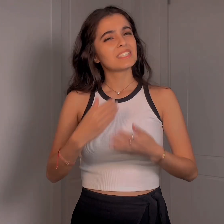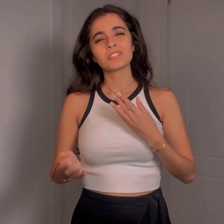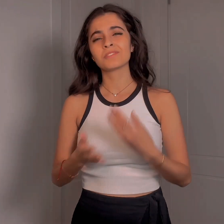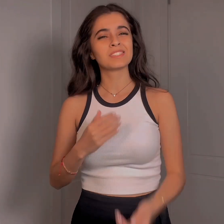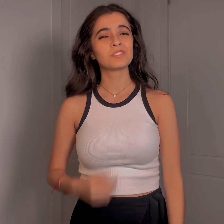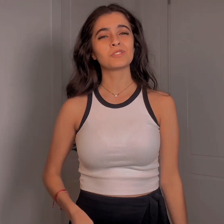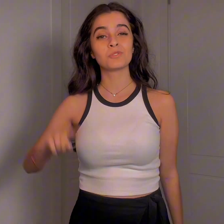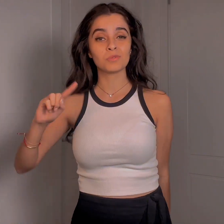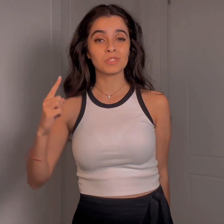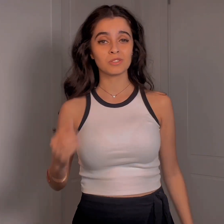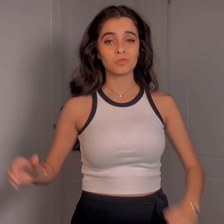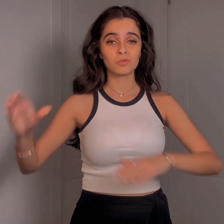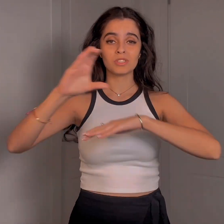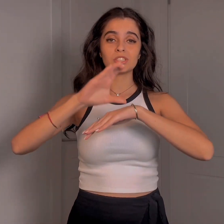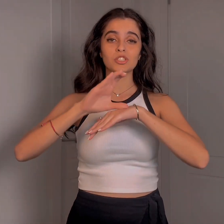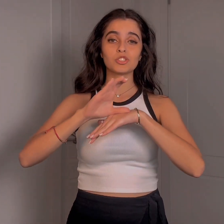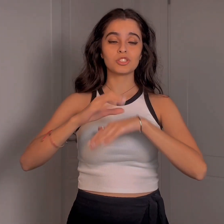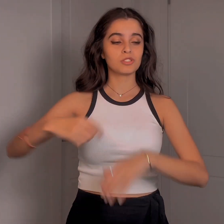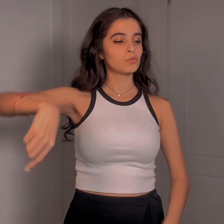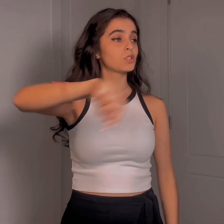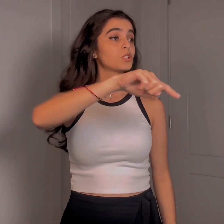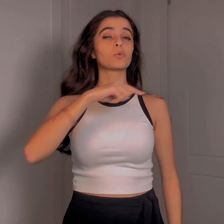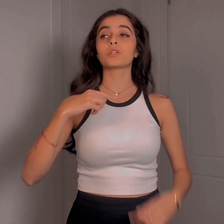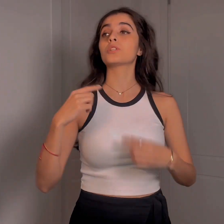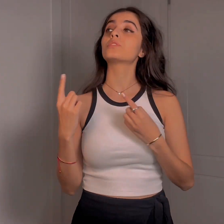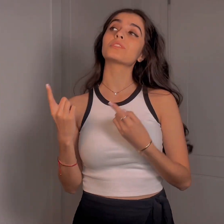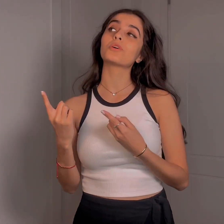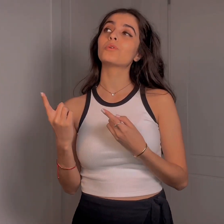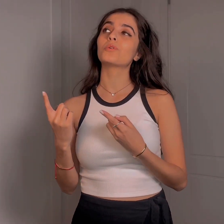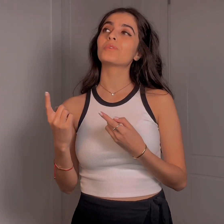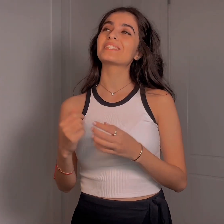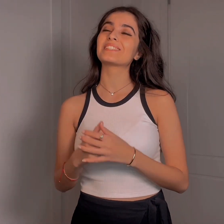even though it's only church where we were going.